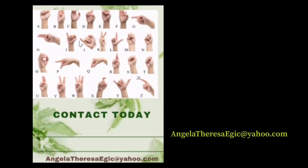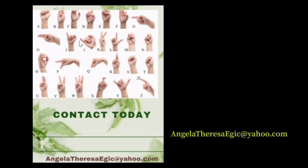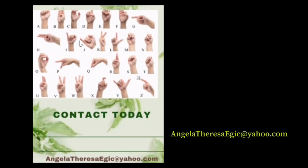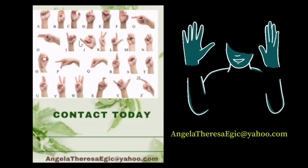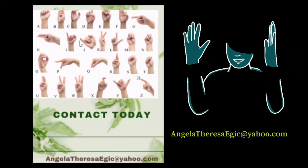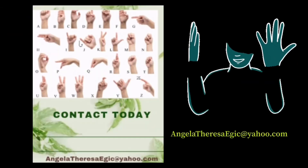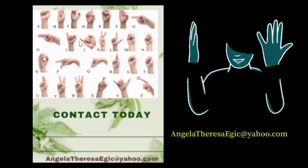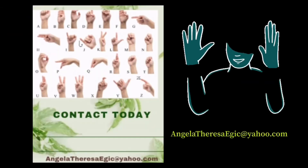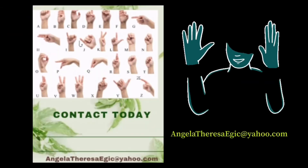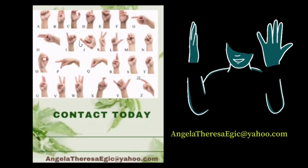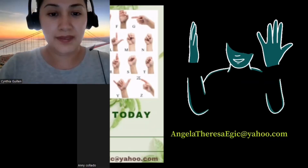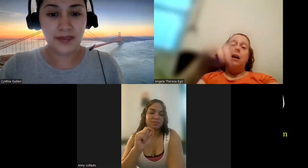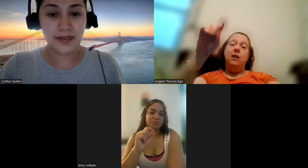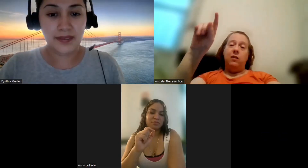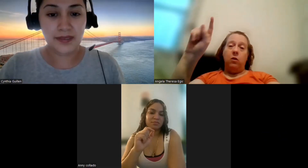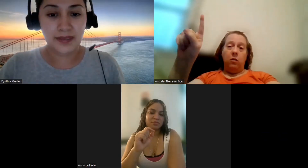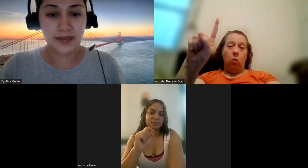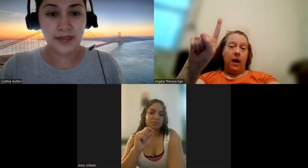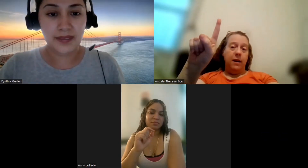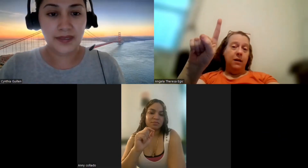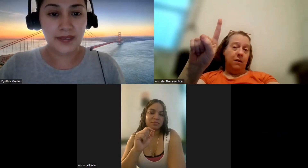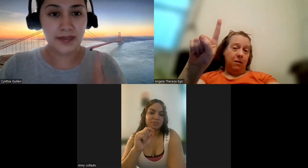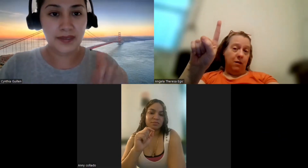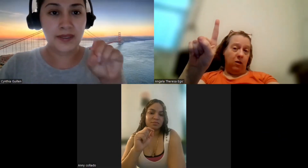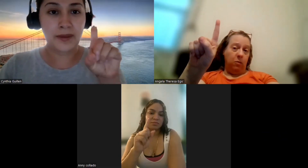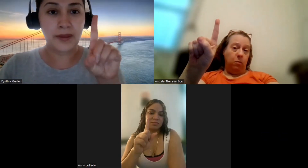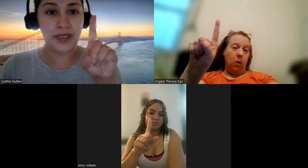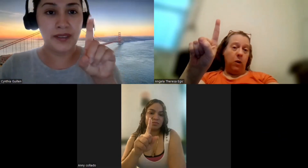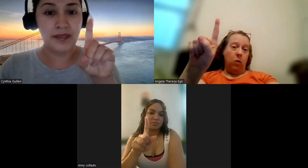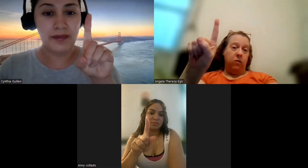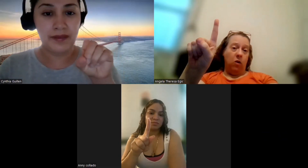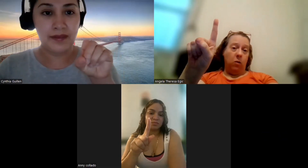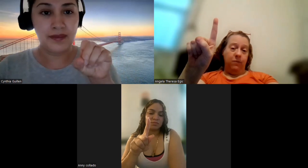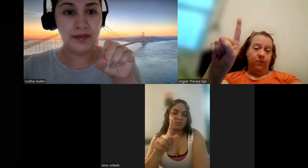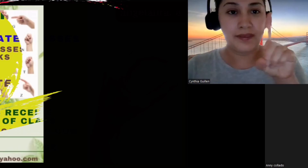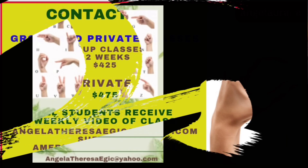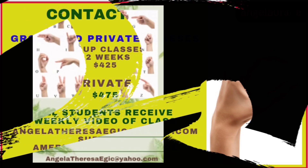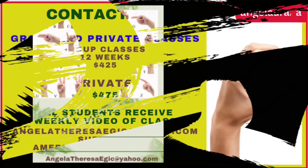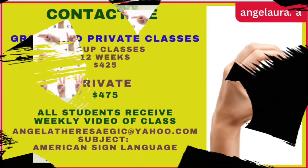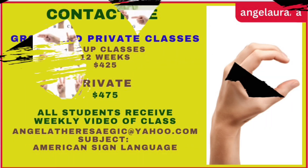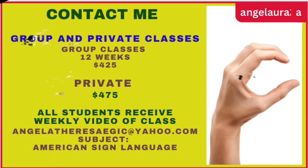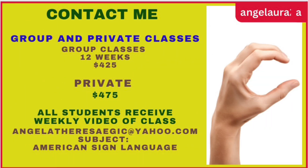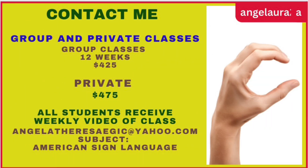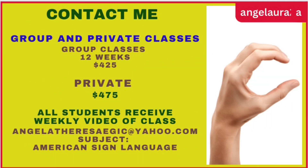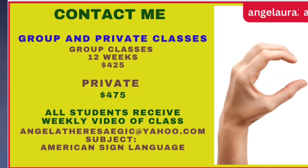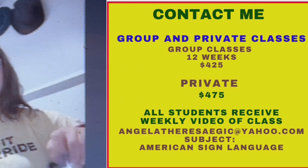future. Okay, so 1, you just point 1 forward.